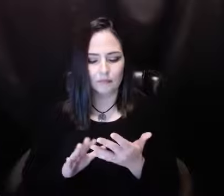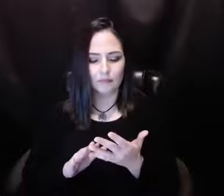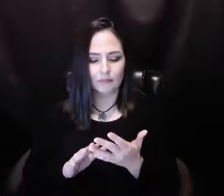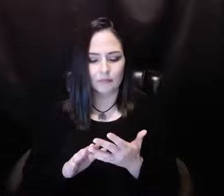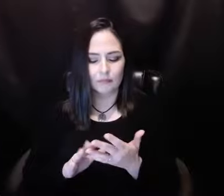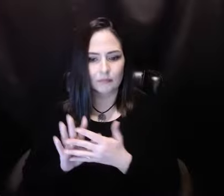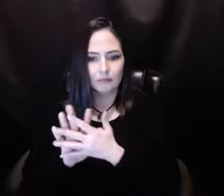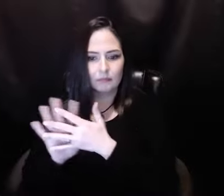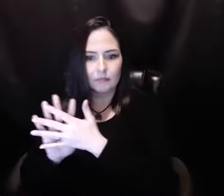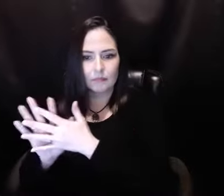an attitude I had.